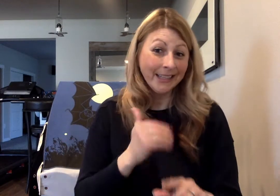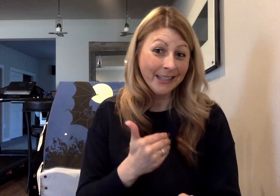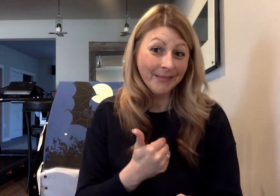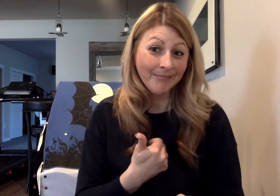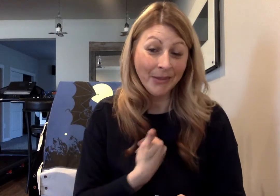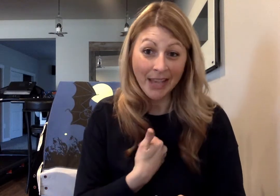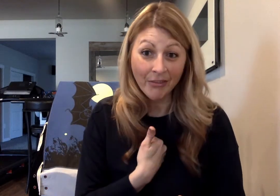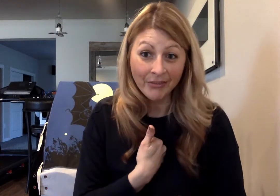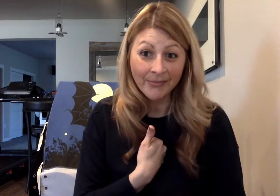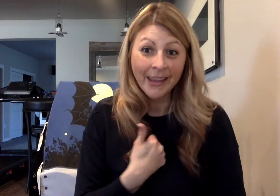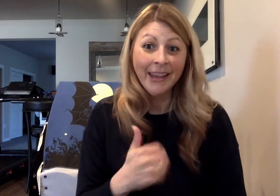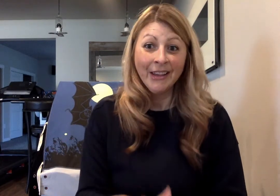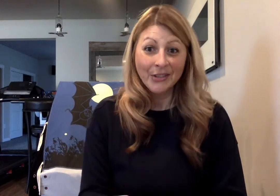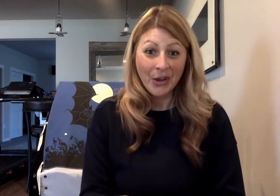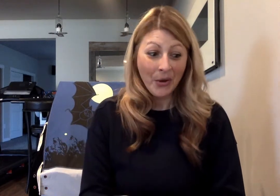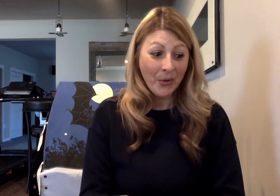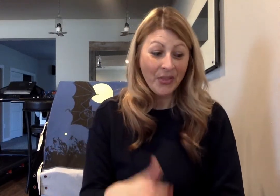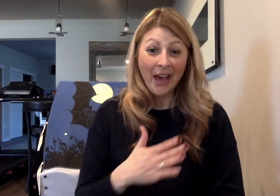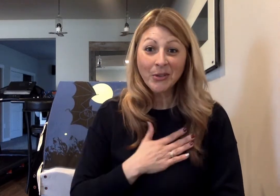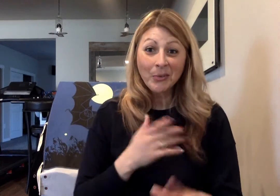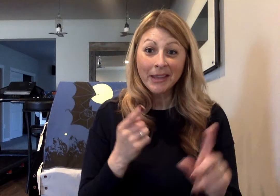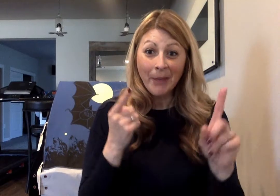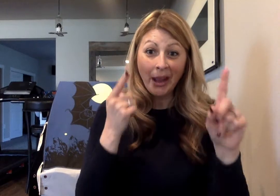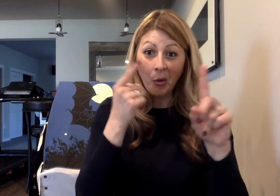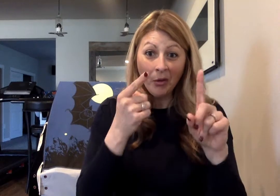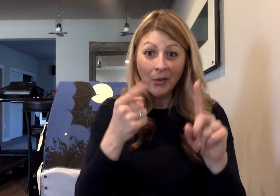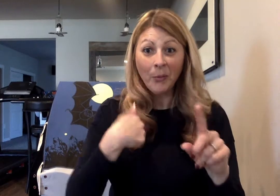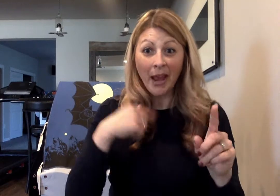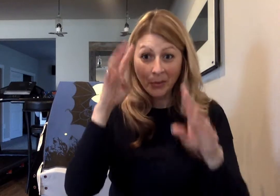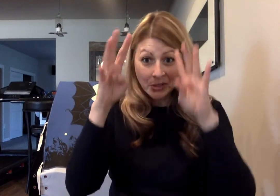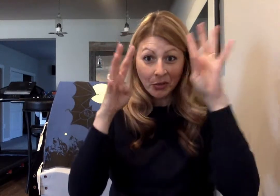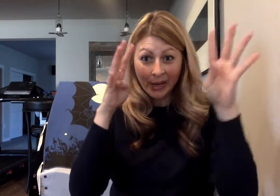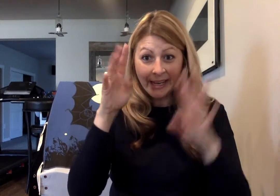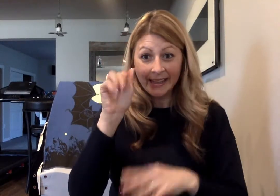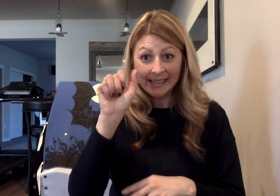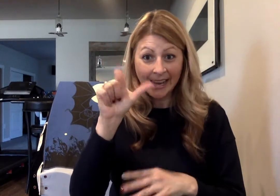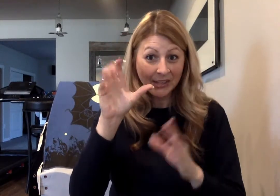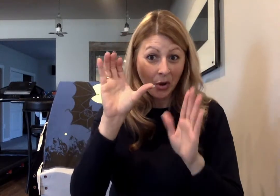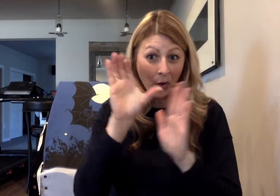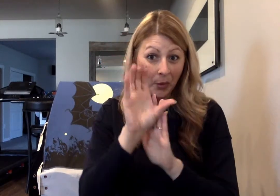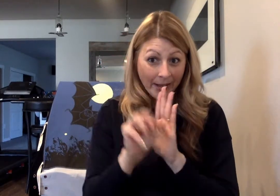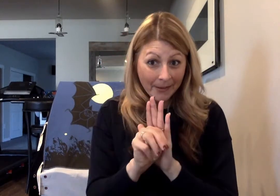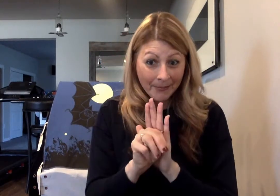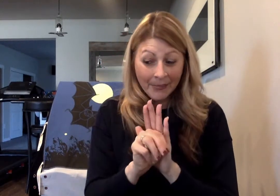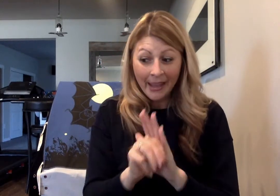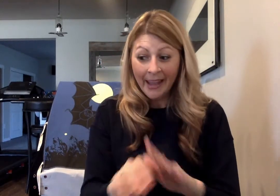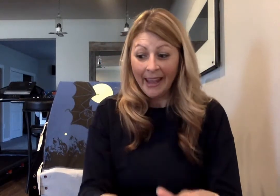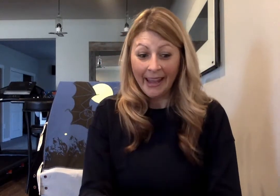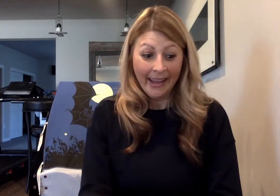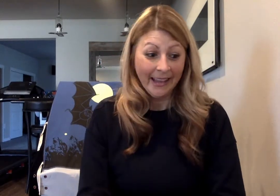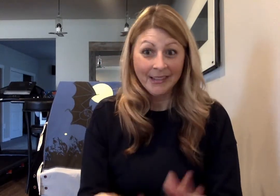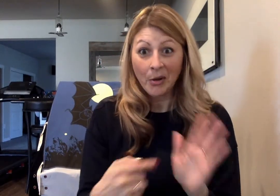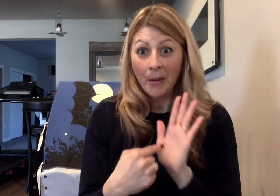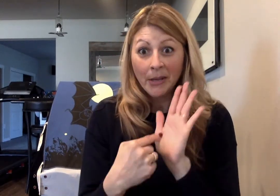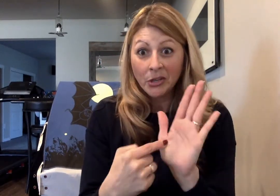sense of self. So that was really my goal when I was creating this ASL curriculum. And so I'm going to show